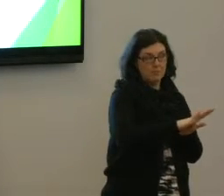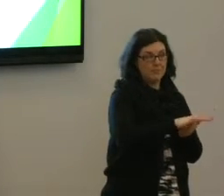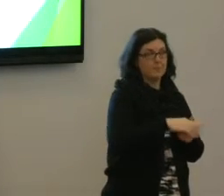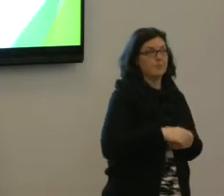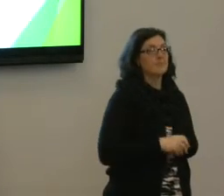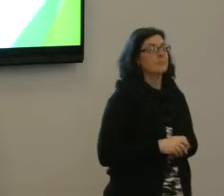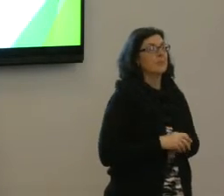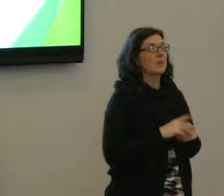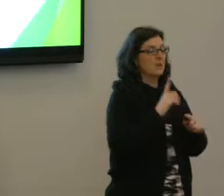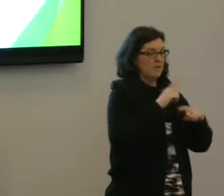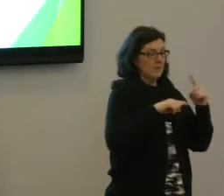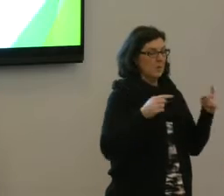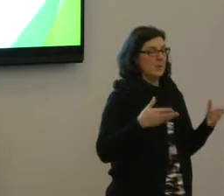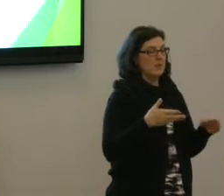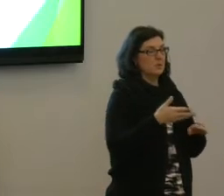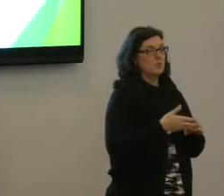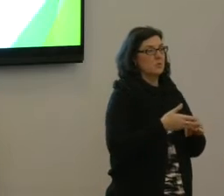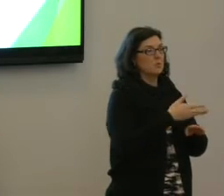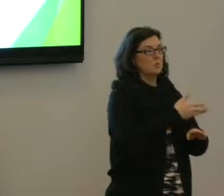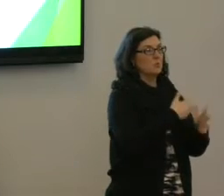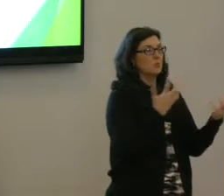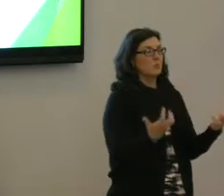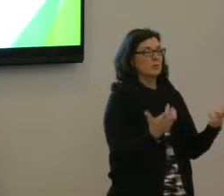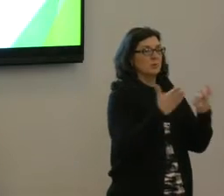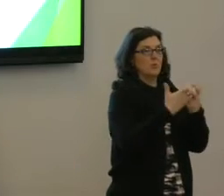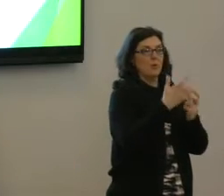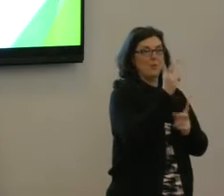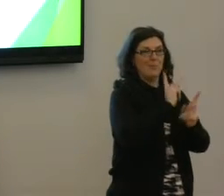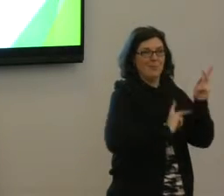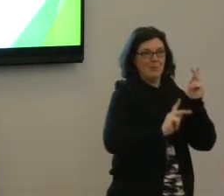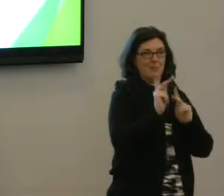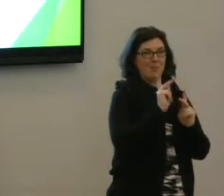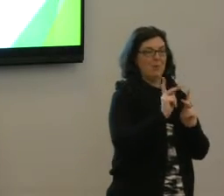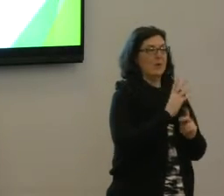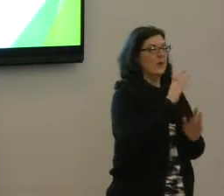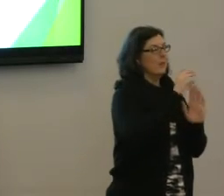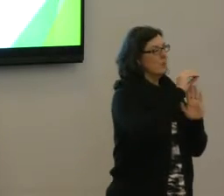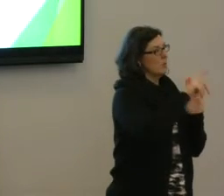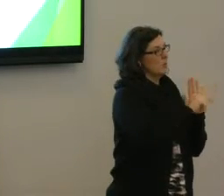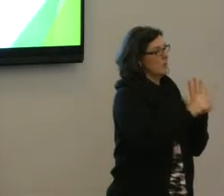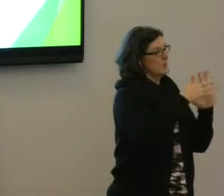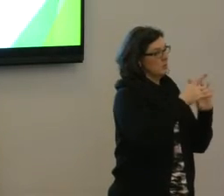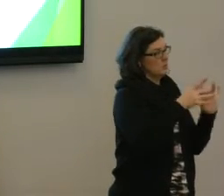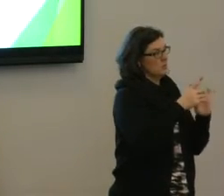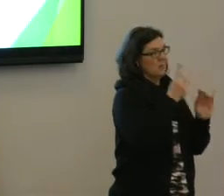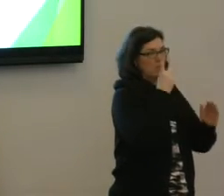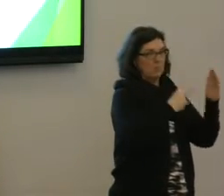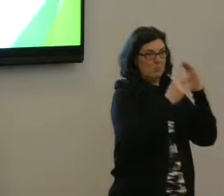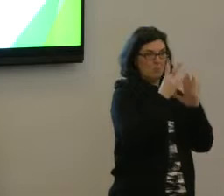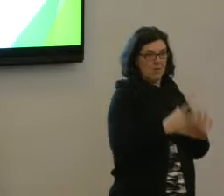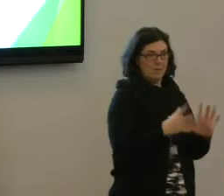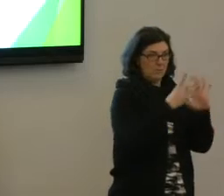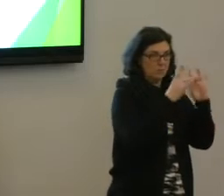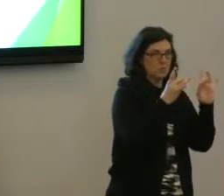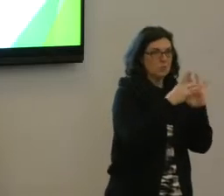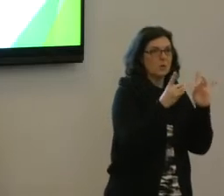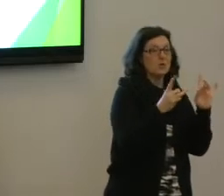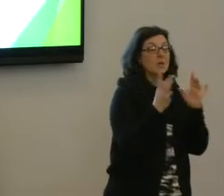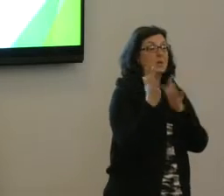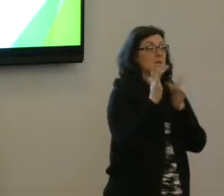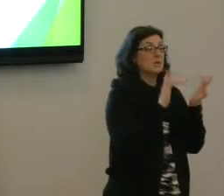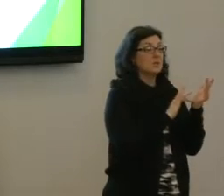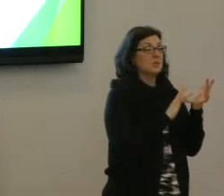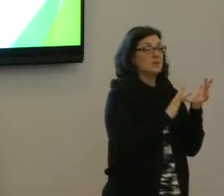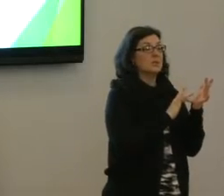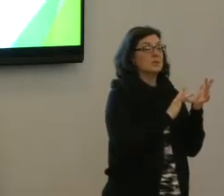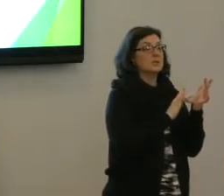people. In the Old Testament, there are stories in the prophets about that when Jesus